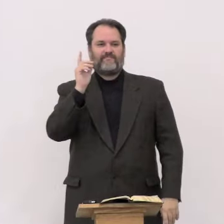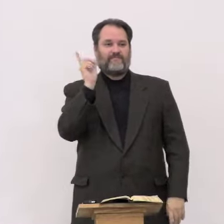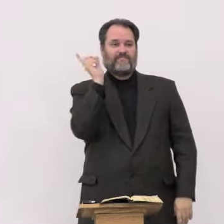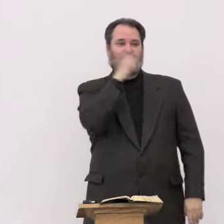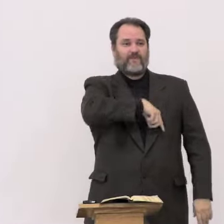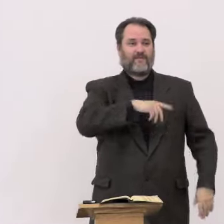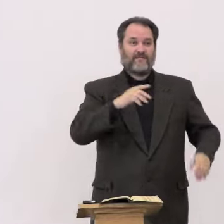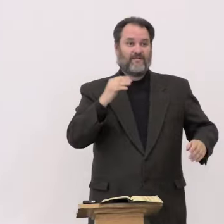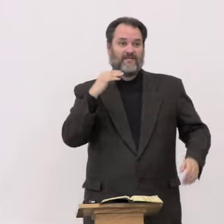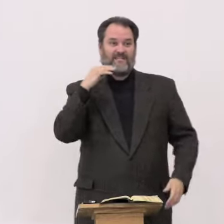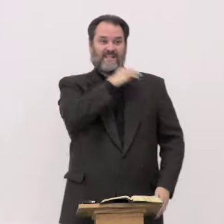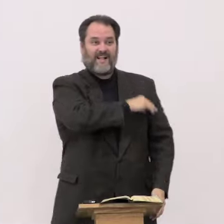them.